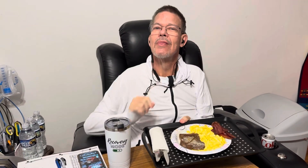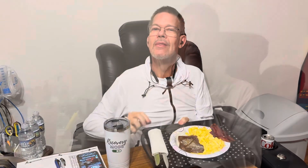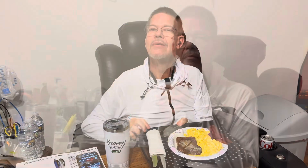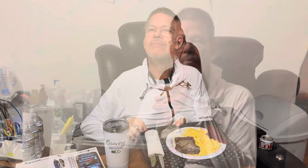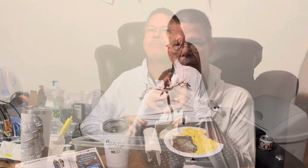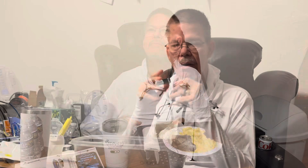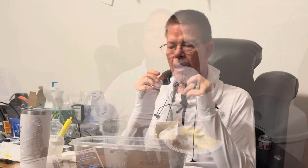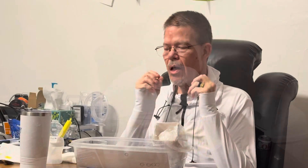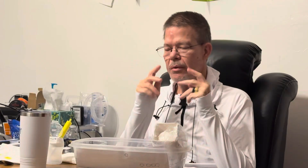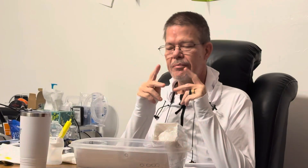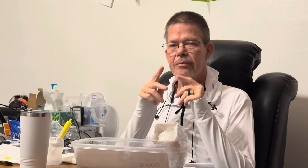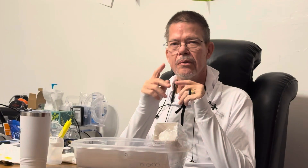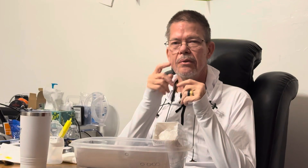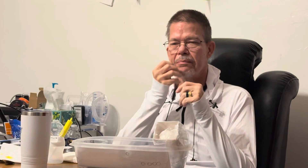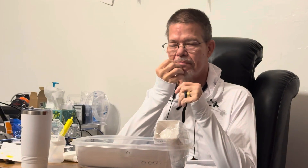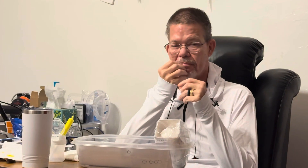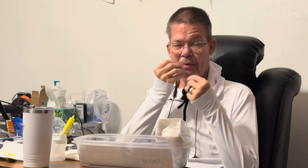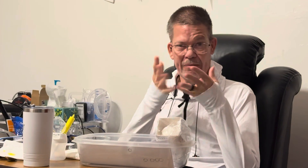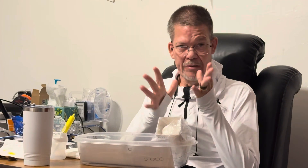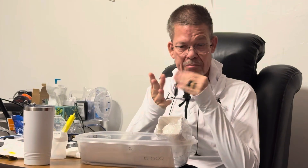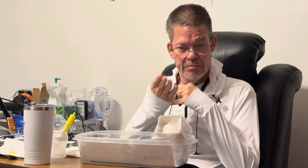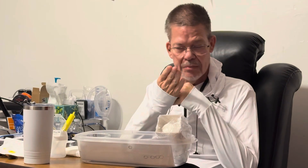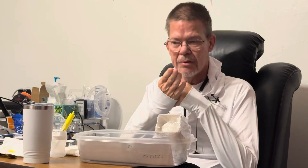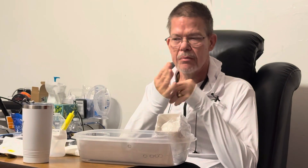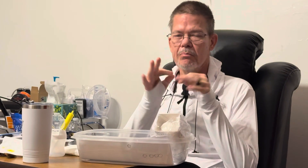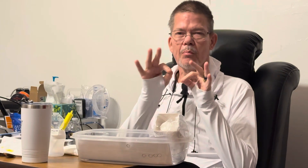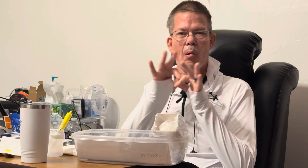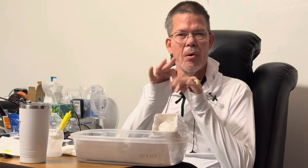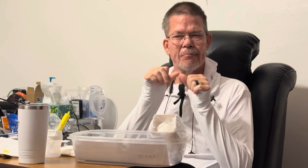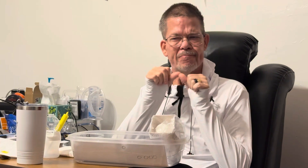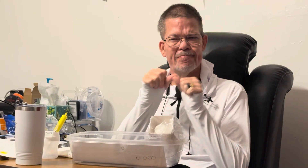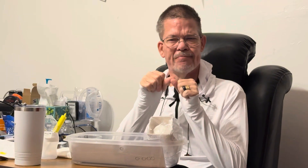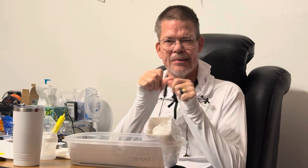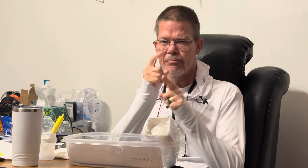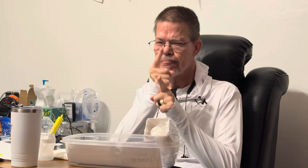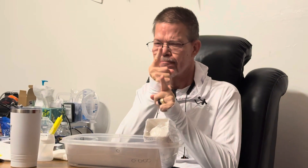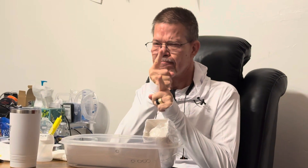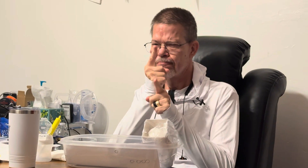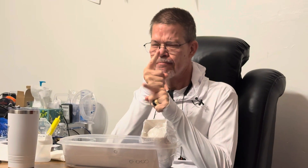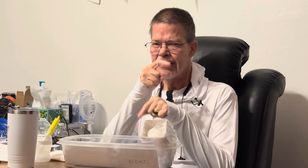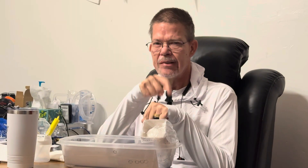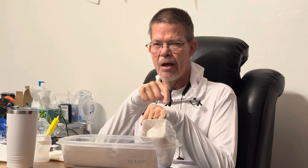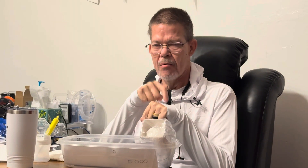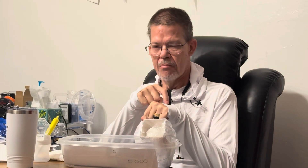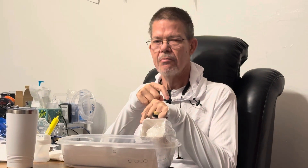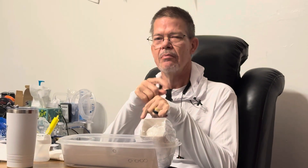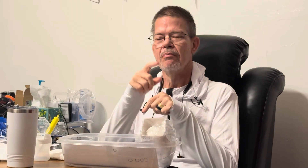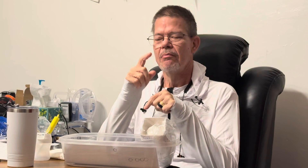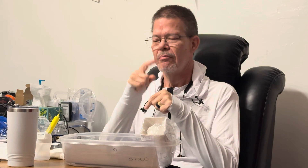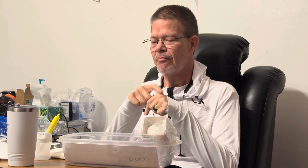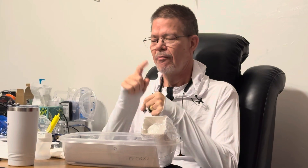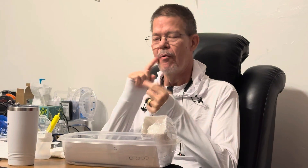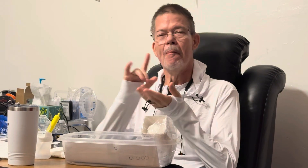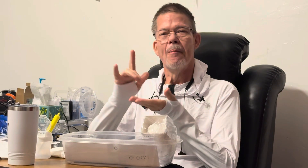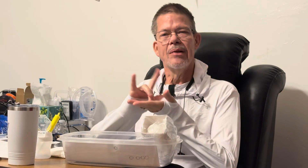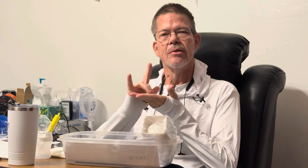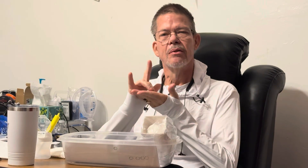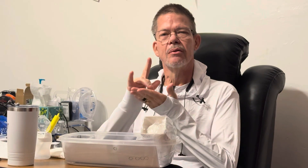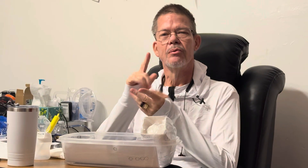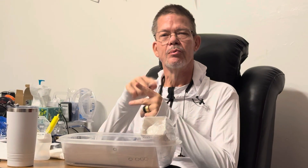you, Judith. Okay, breakfast is finished, and it's important to be consistent with the time that I take